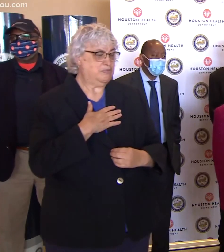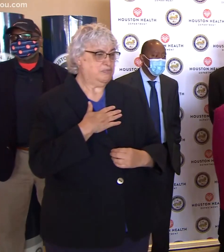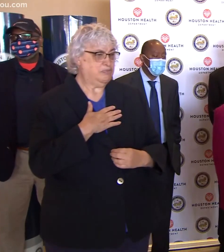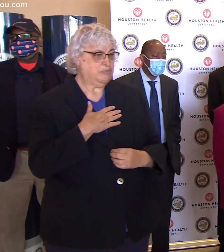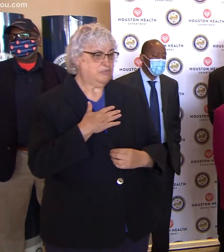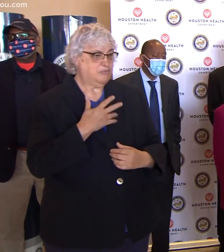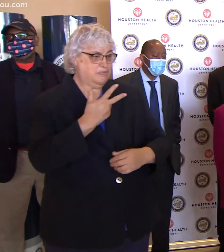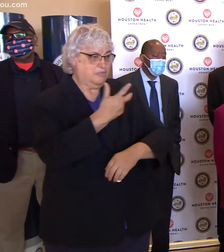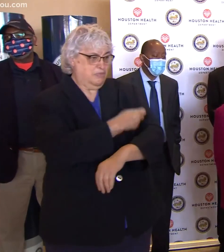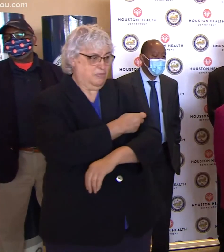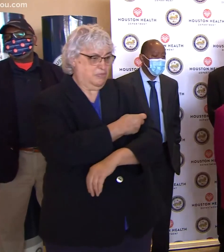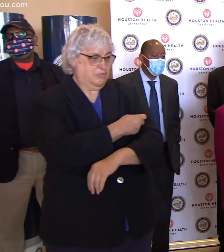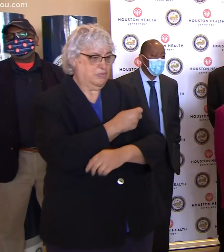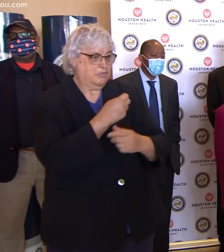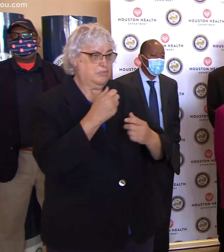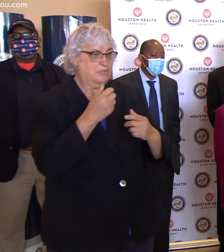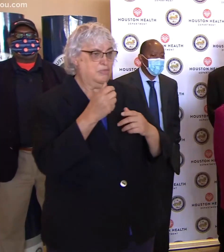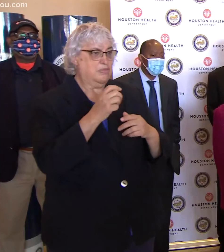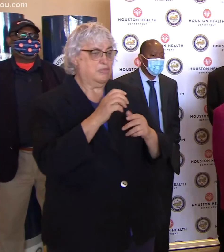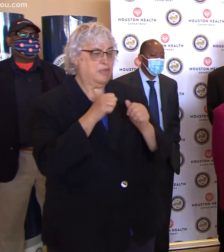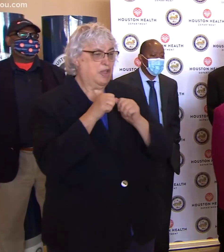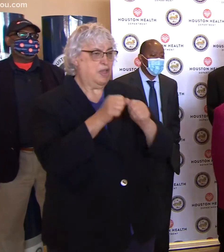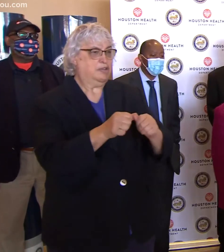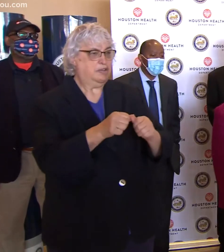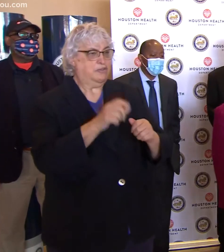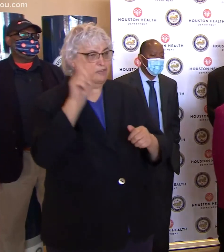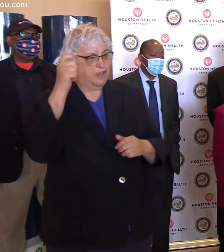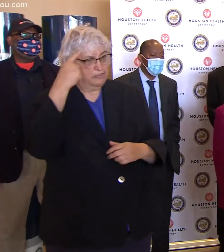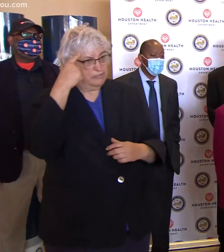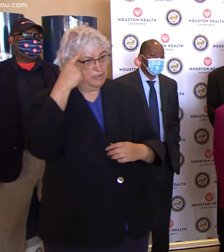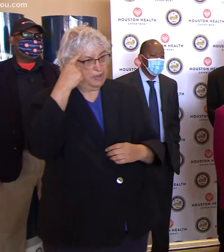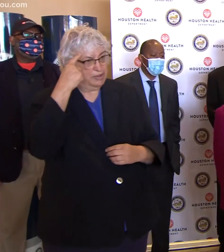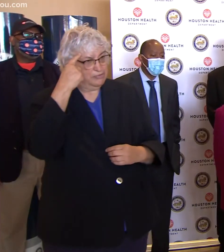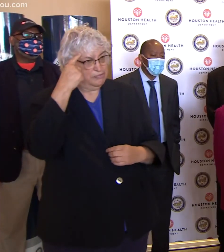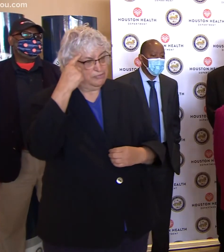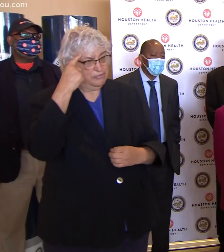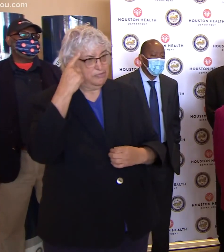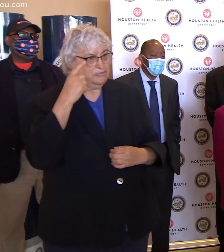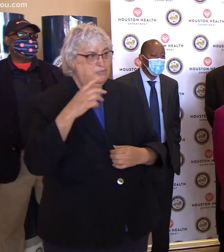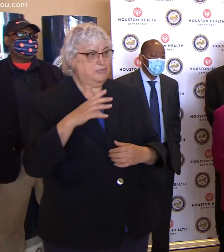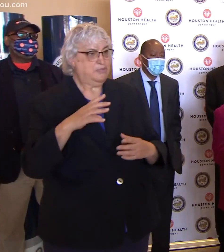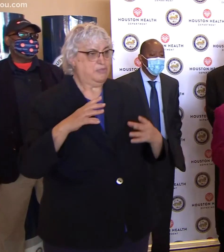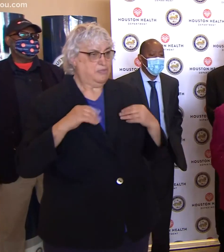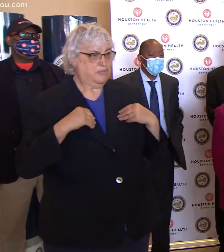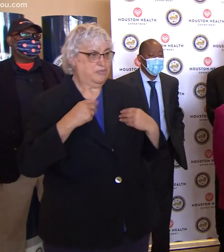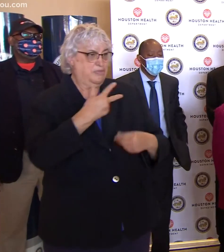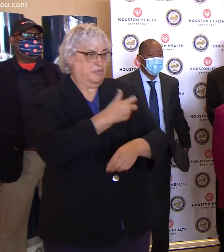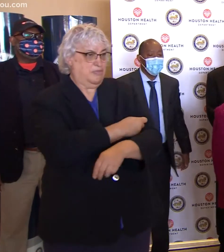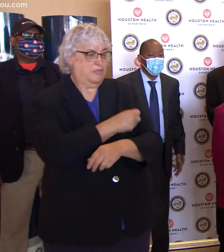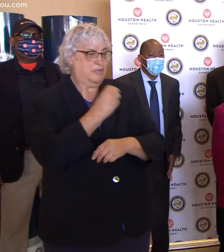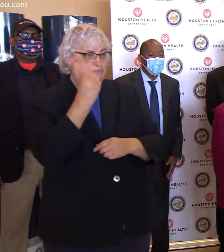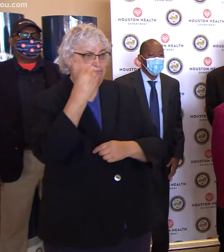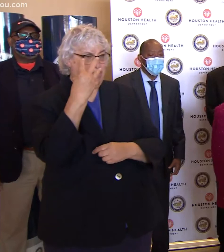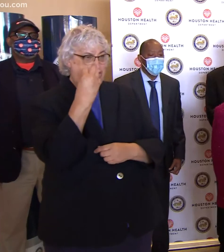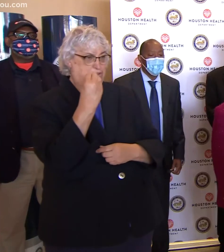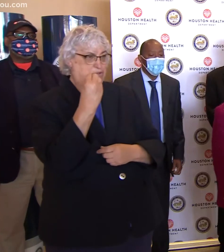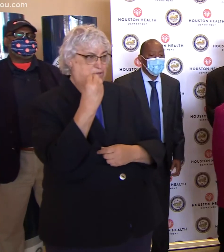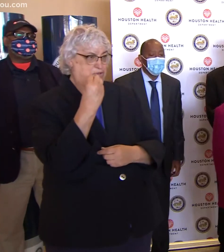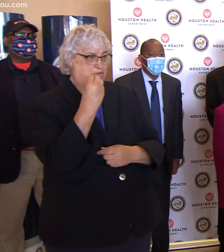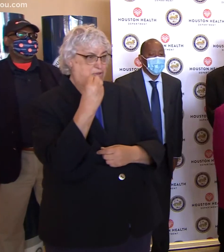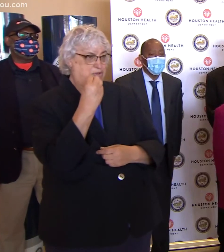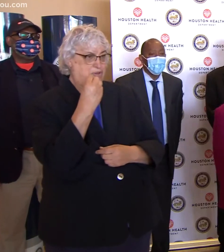taking of the vaccine came under the continuity of government and was taken publicly by way of a picture